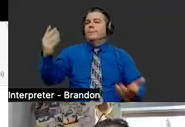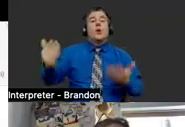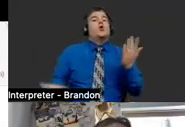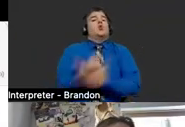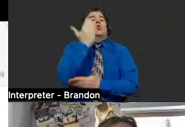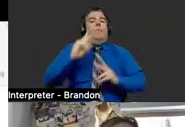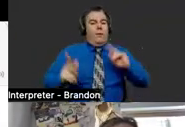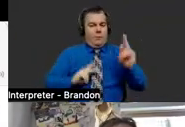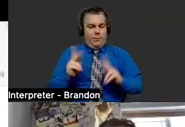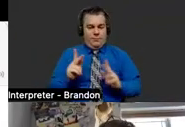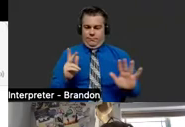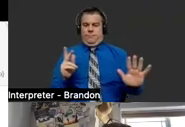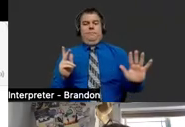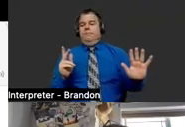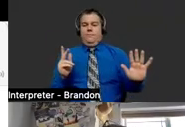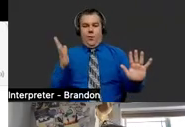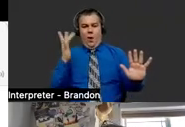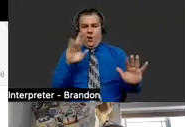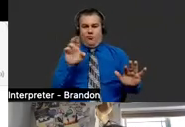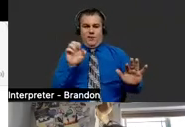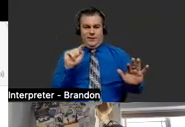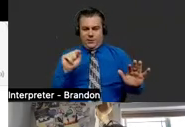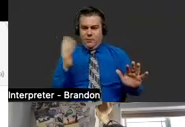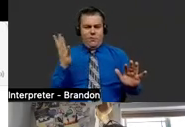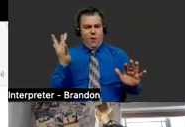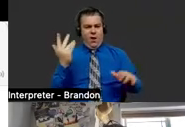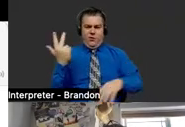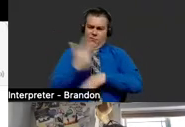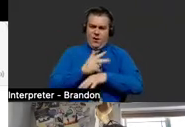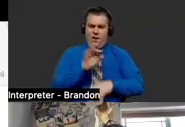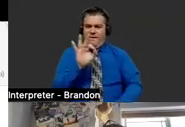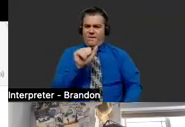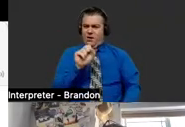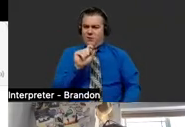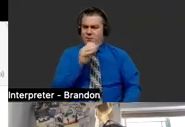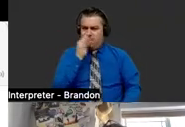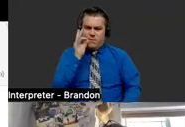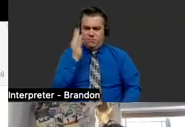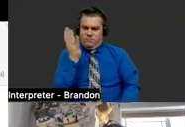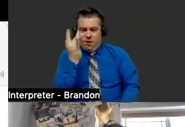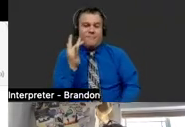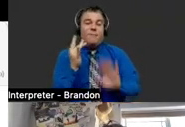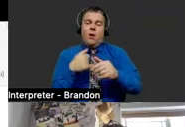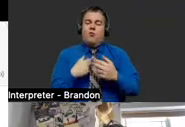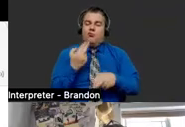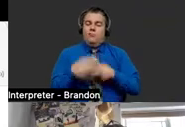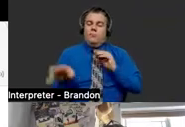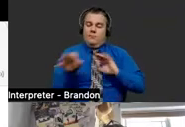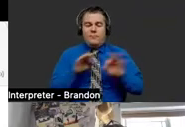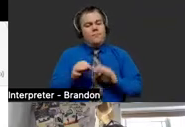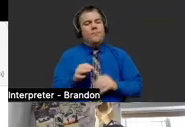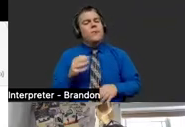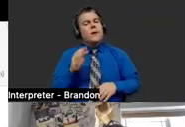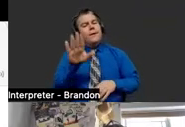Like, why a reset? Why a 3-day fast? And that's what I want to cover first of all for you guys really quickly. Why